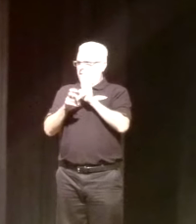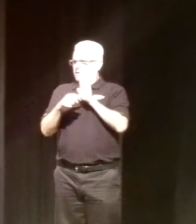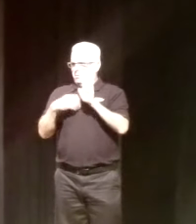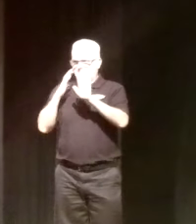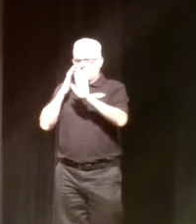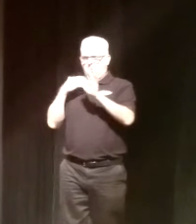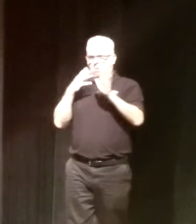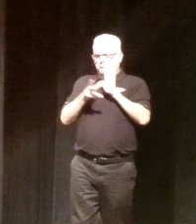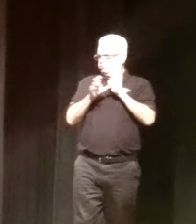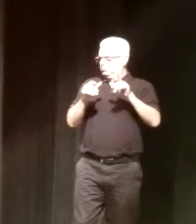Go ahead.